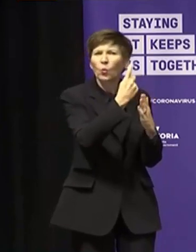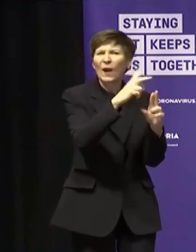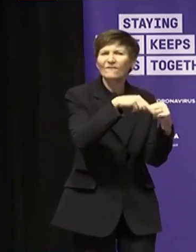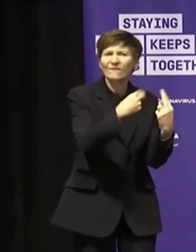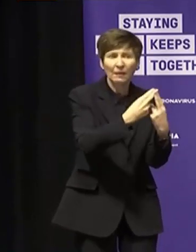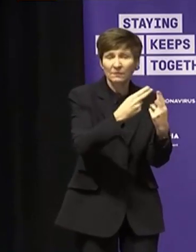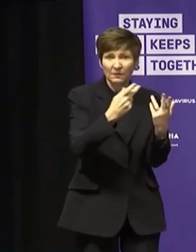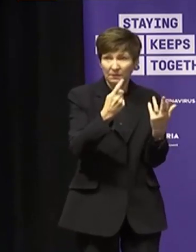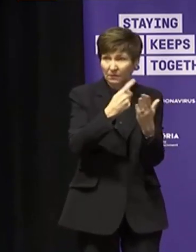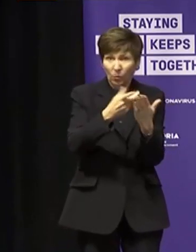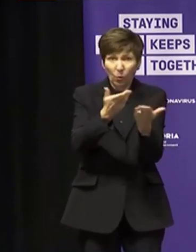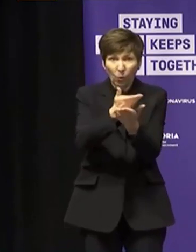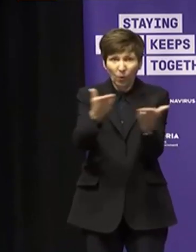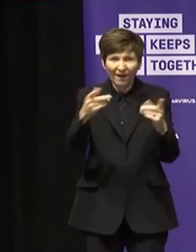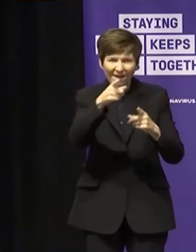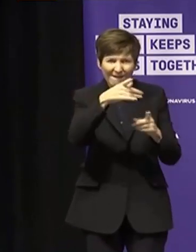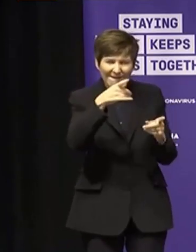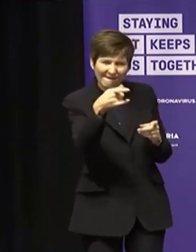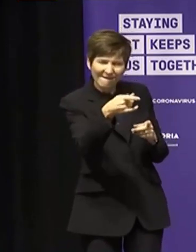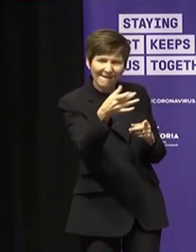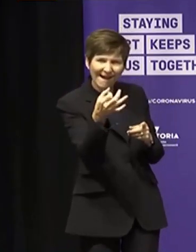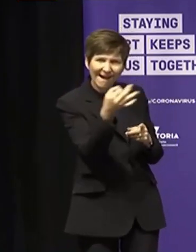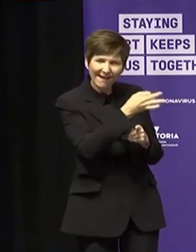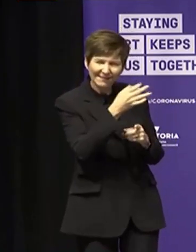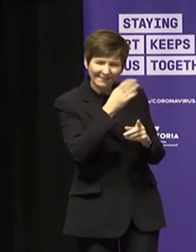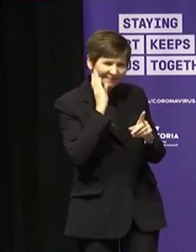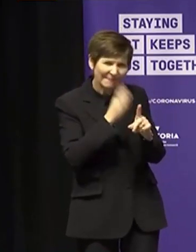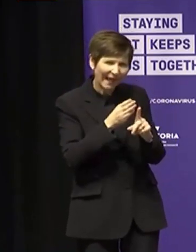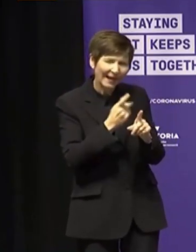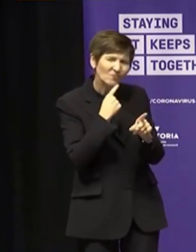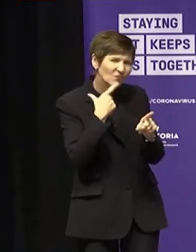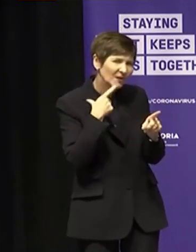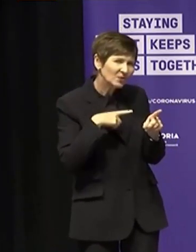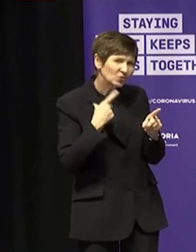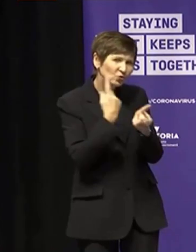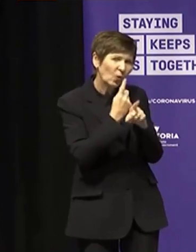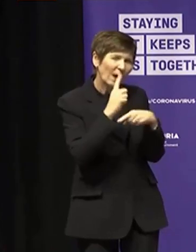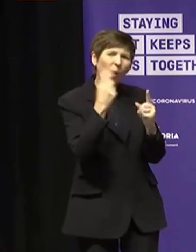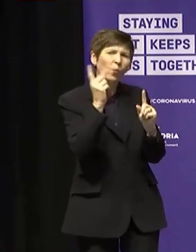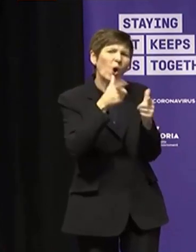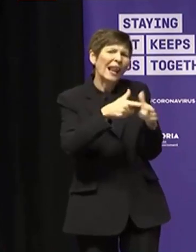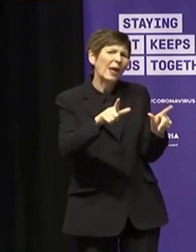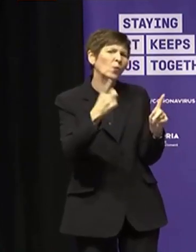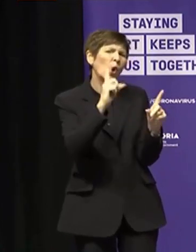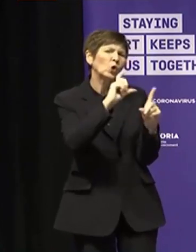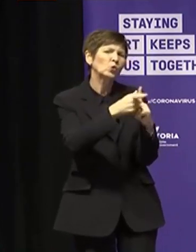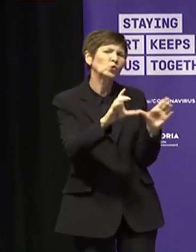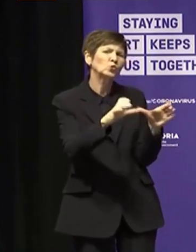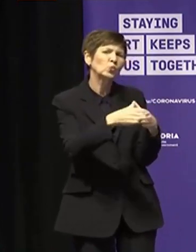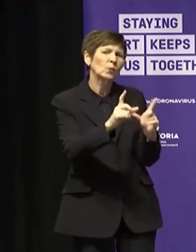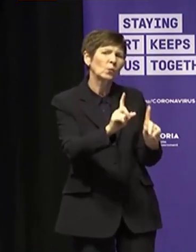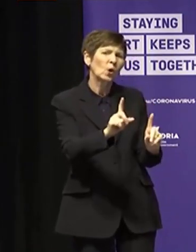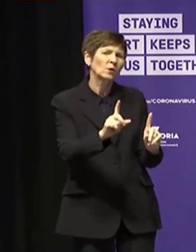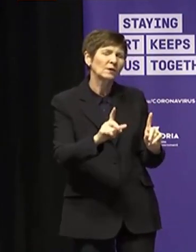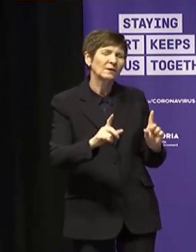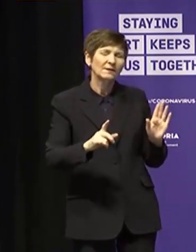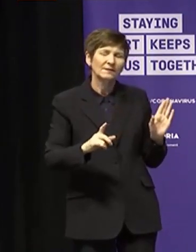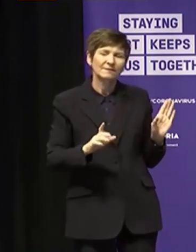it a message for a particular ethnic group? Is there a cultural explanation for this? Well, I think there are